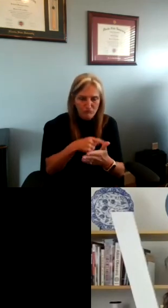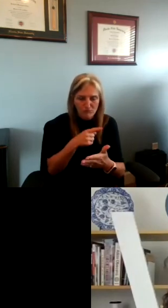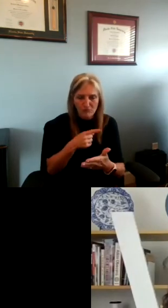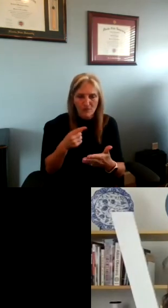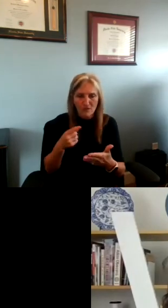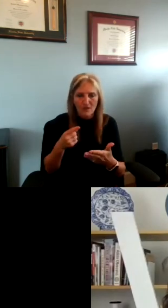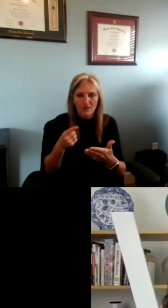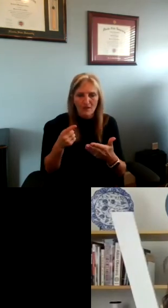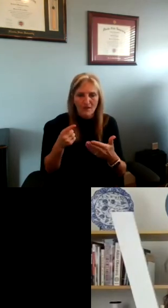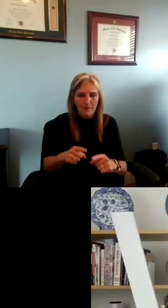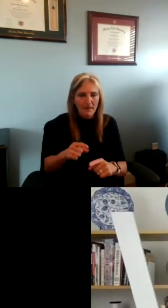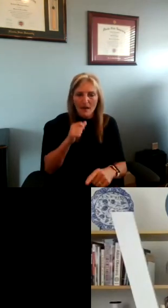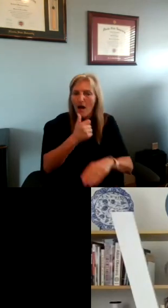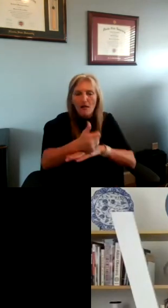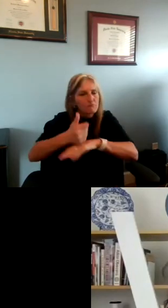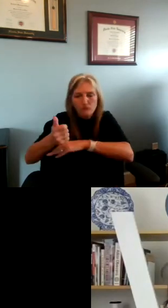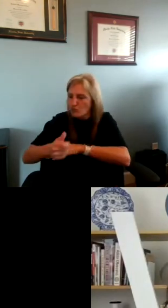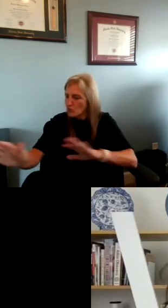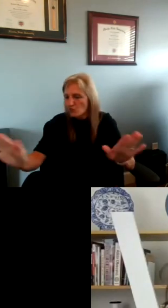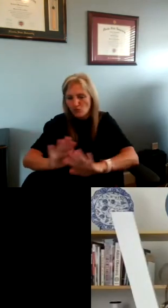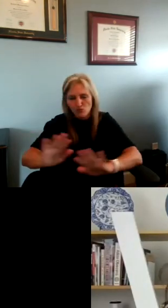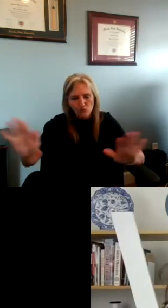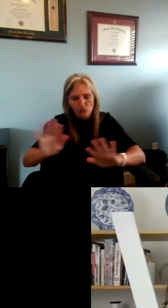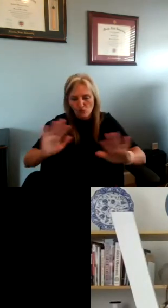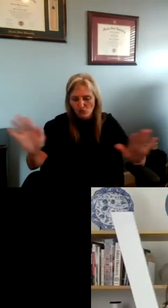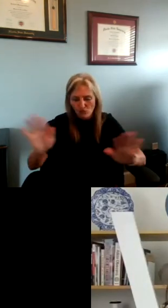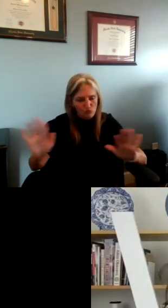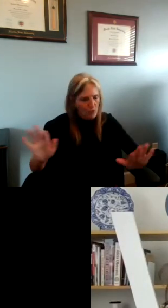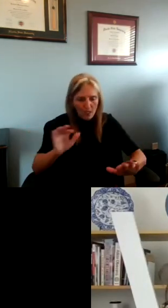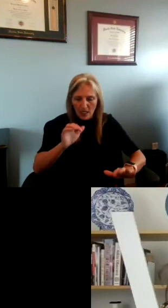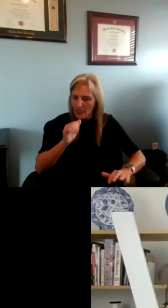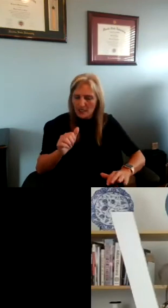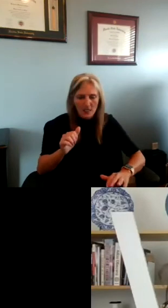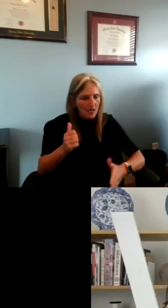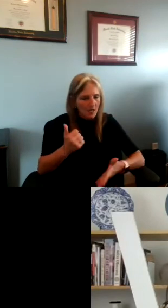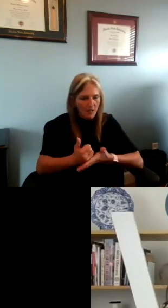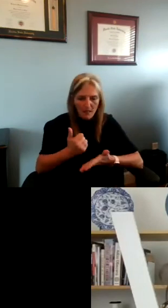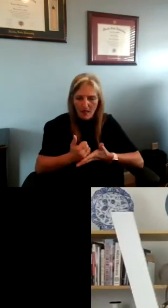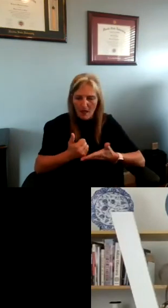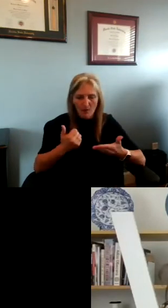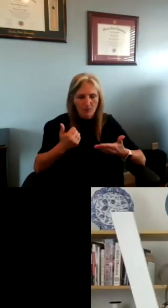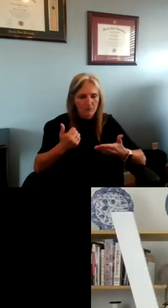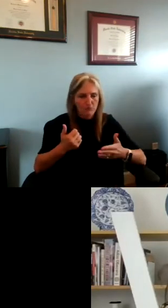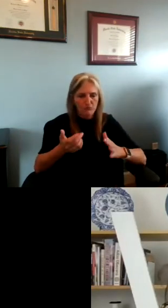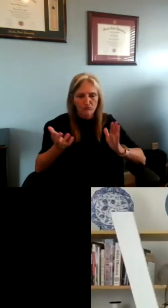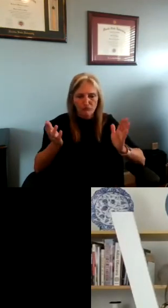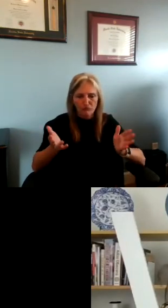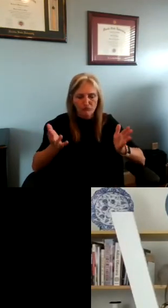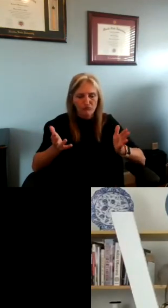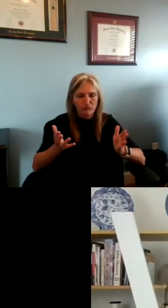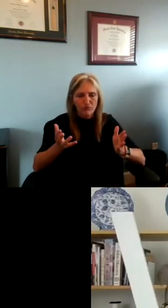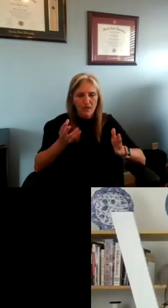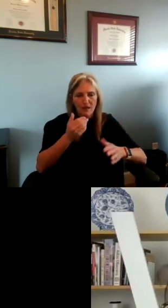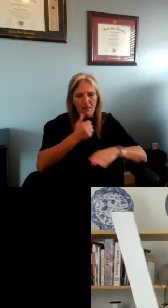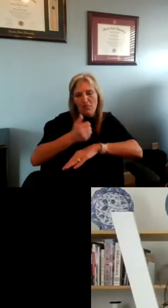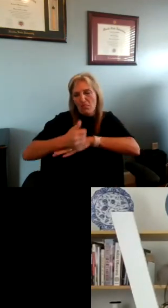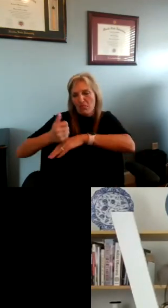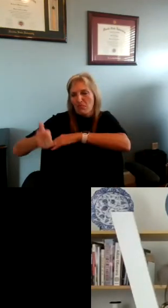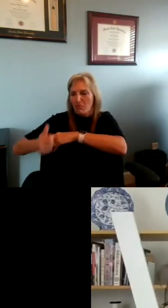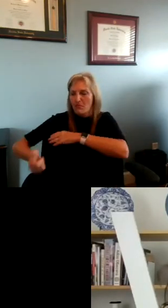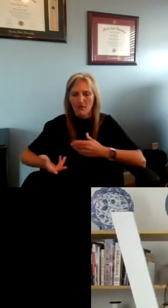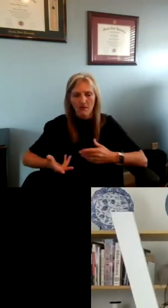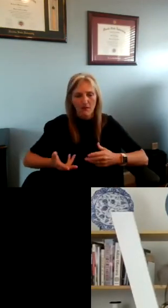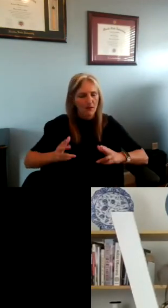a blame game. It is not useful to talk about it in a way that we are blaming you